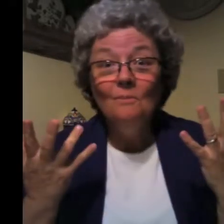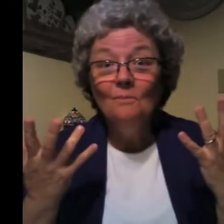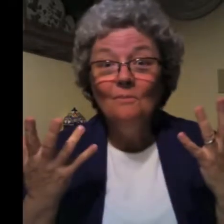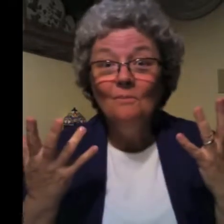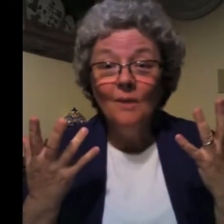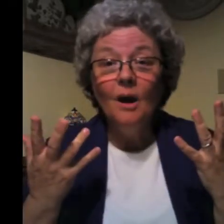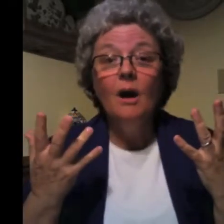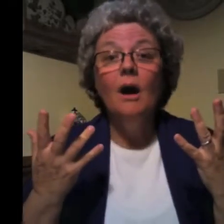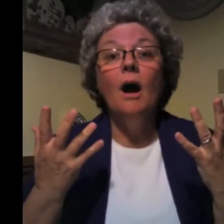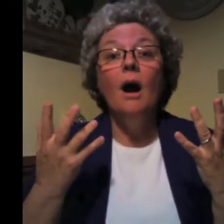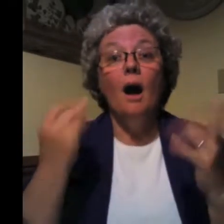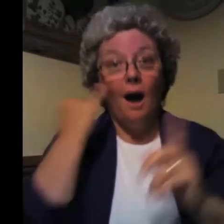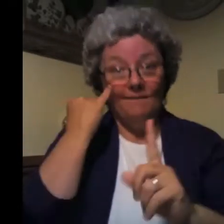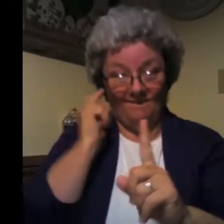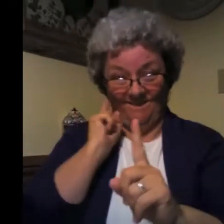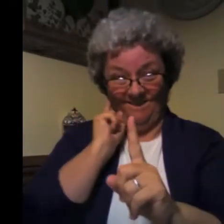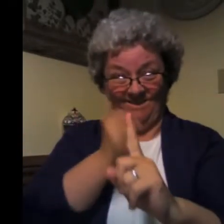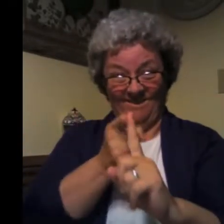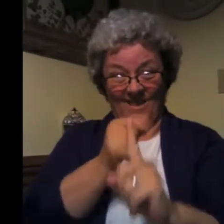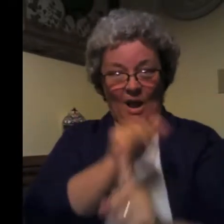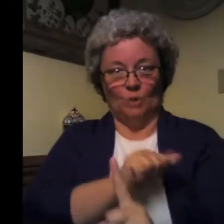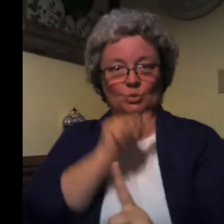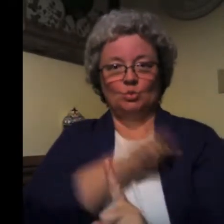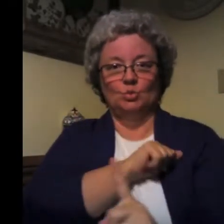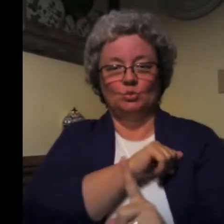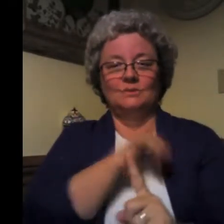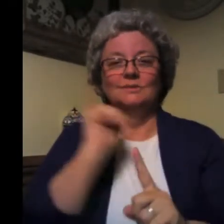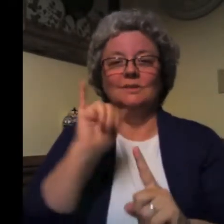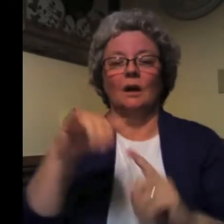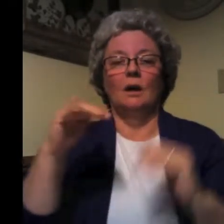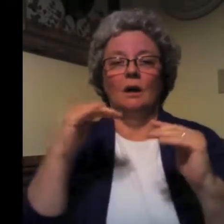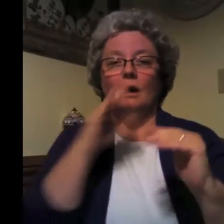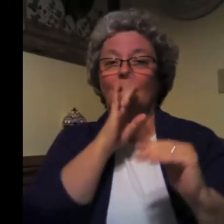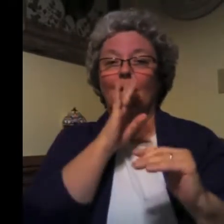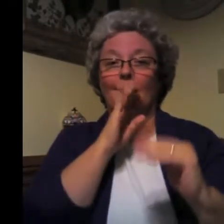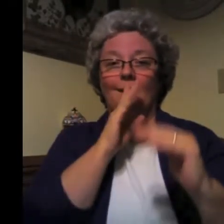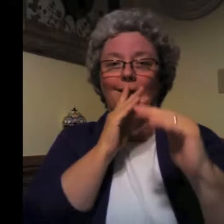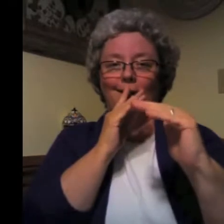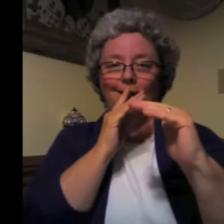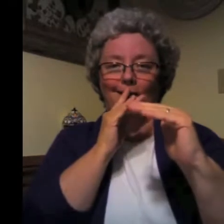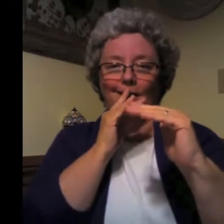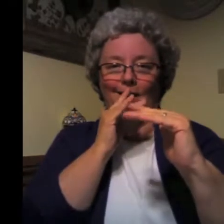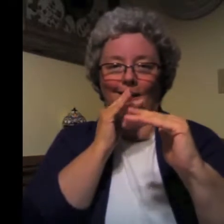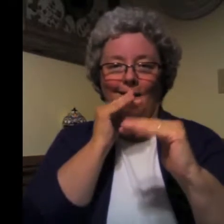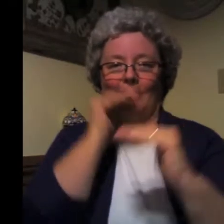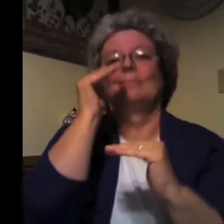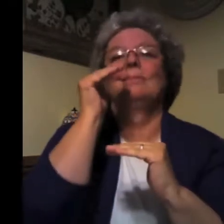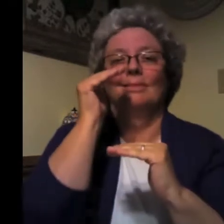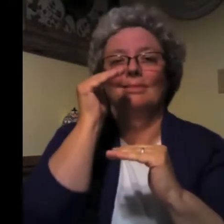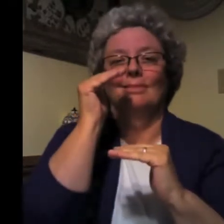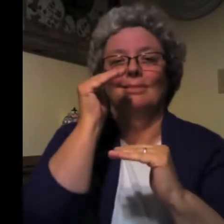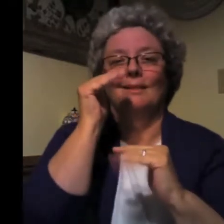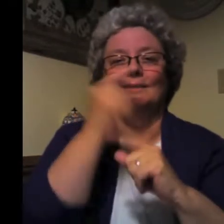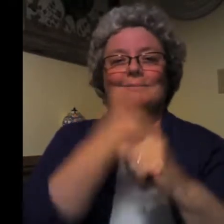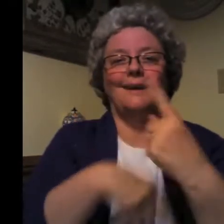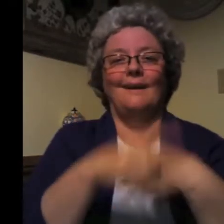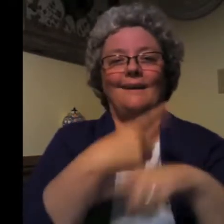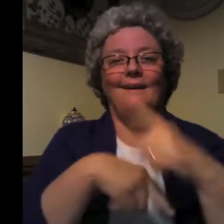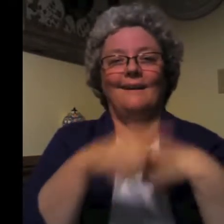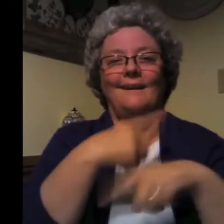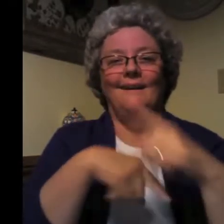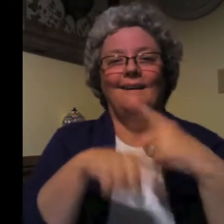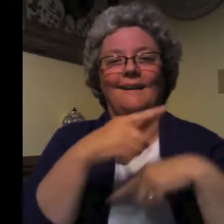The problem starts to occur whenever you have the attitude that speaking is better than